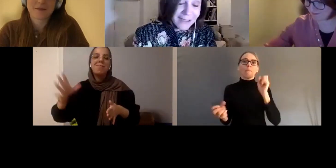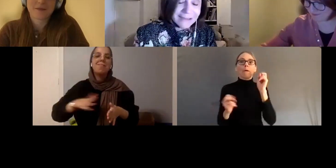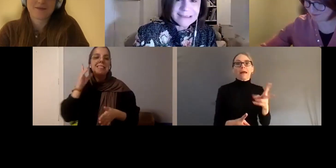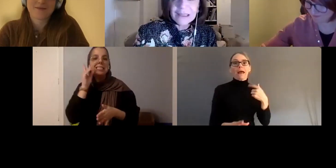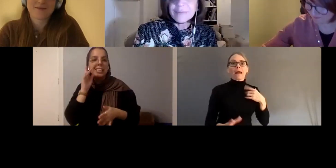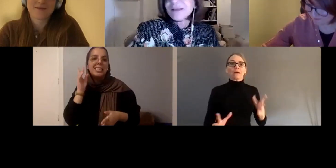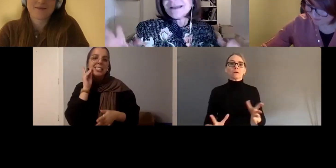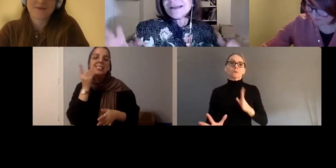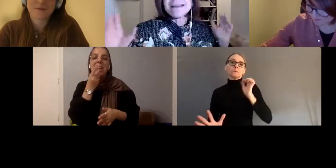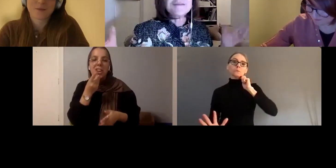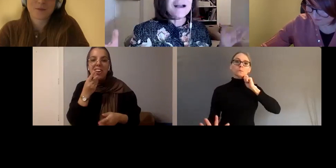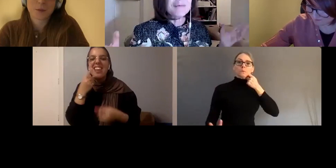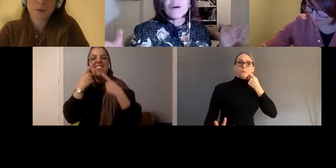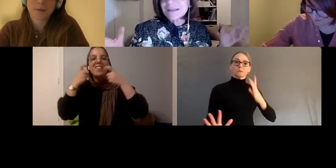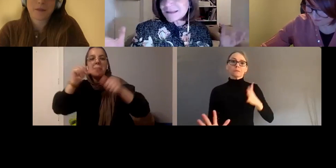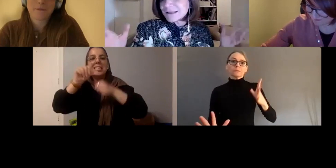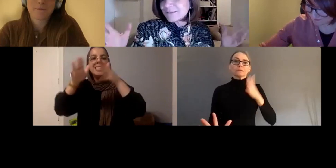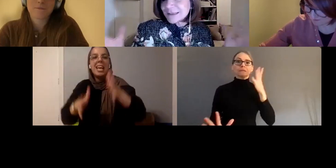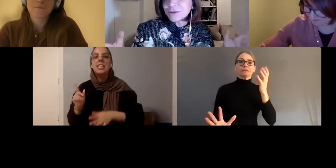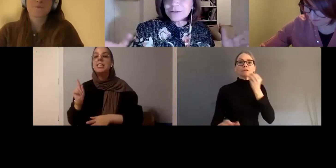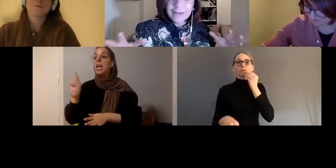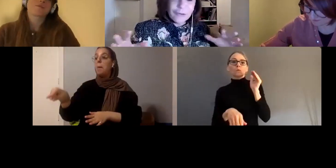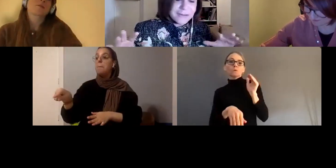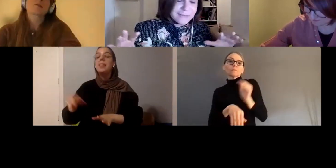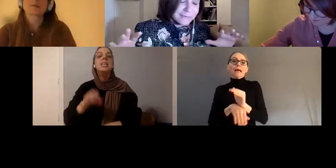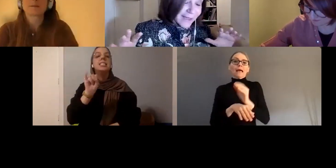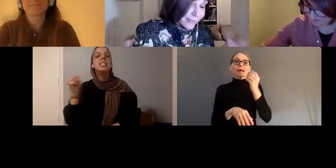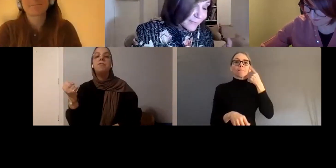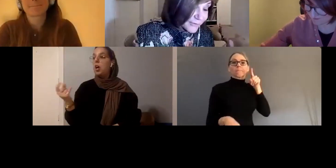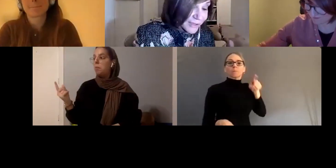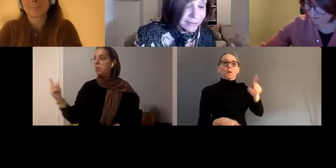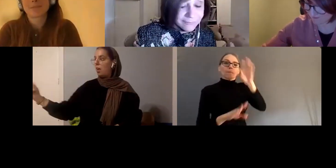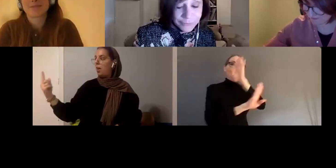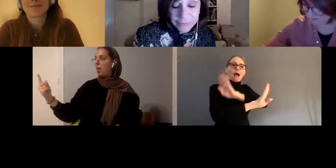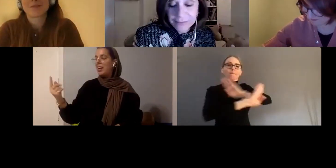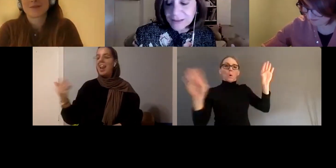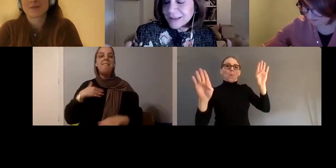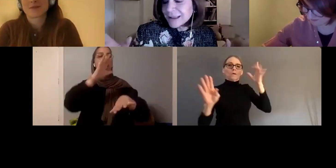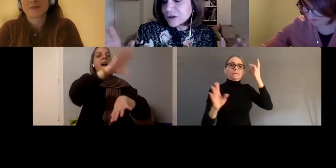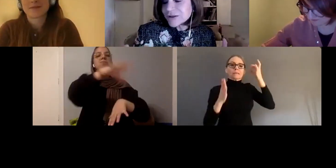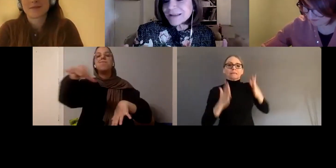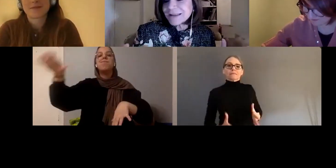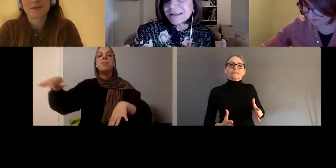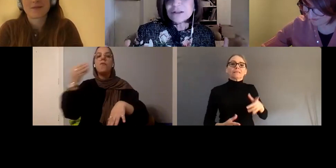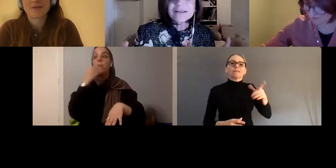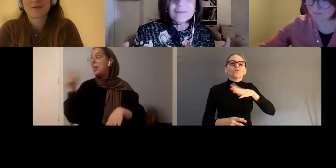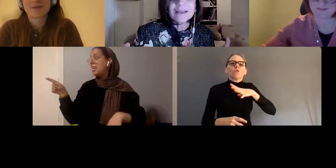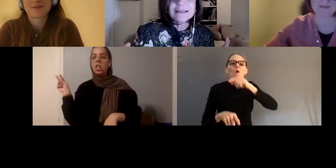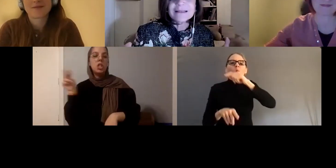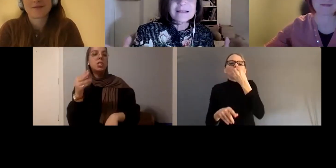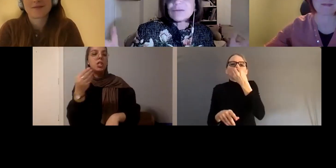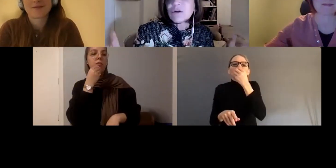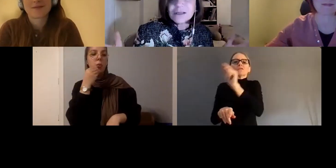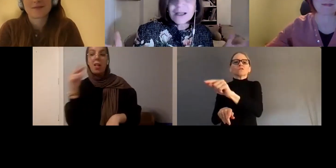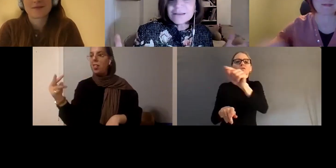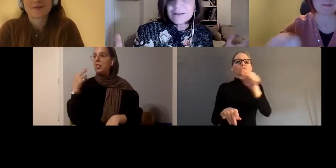computer scientists come. Steve Jobs walks into the dinner, and I have all this elaborate vegetarian food around. He looks at it, and he looks at me, and he